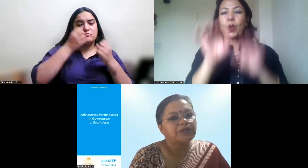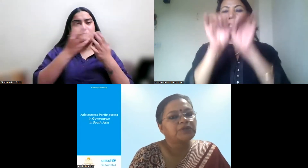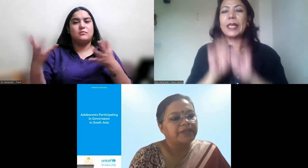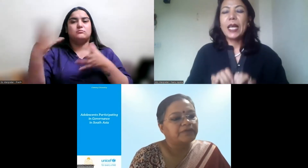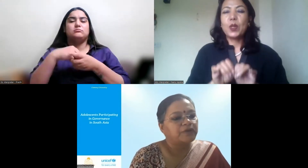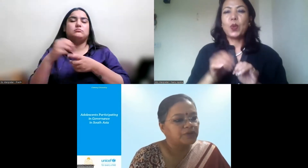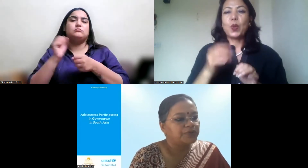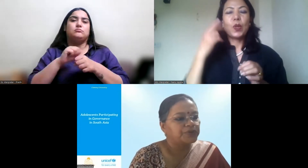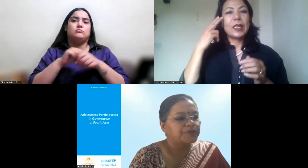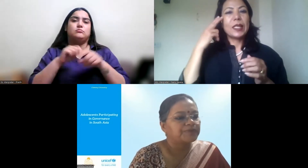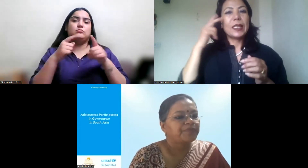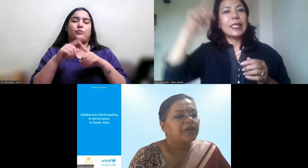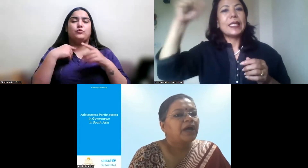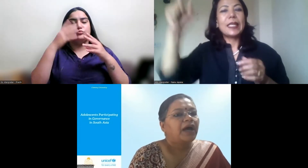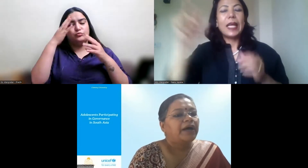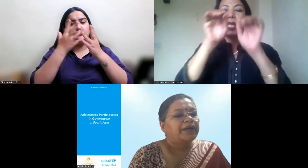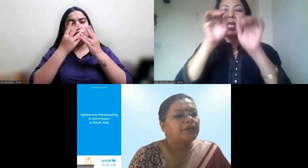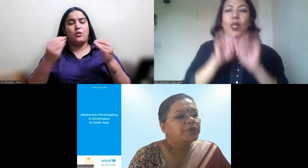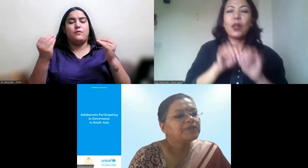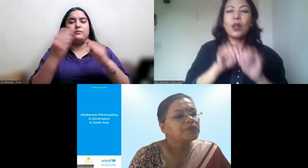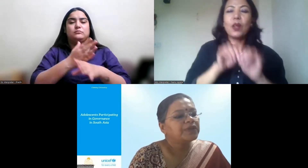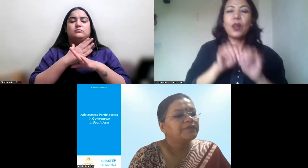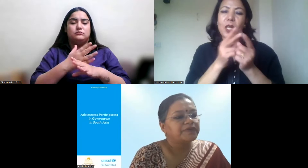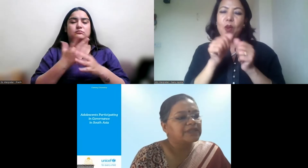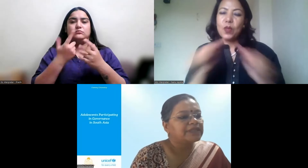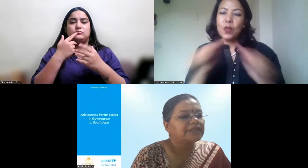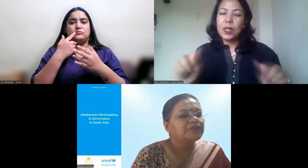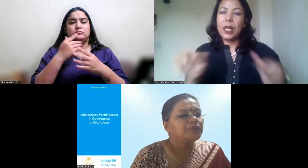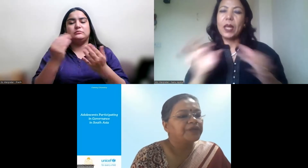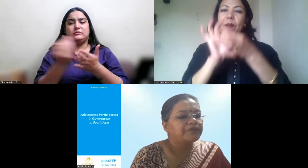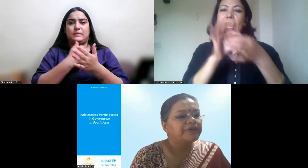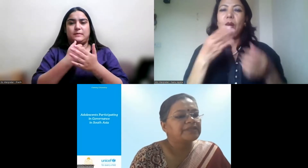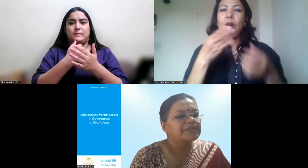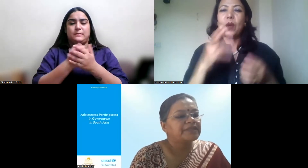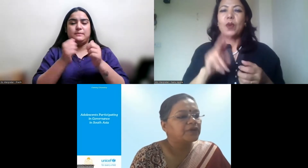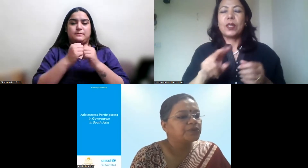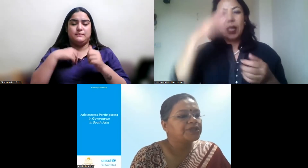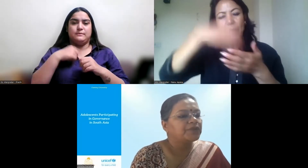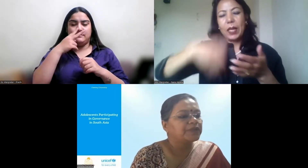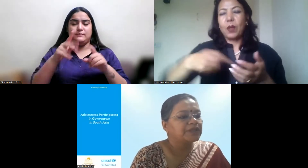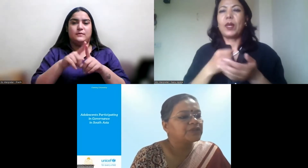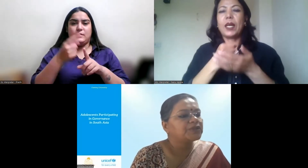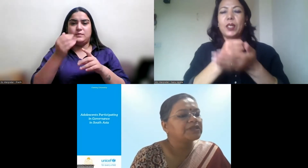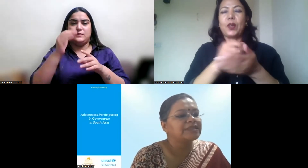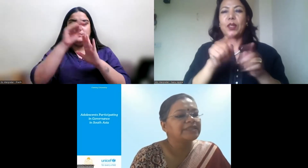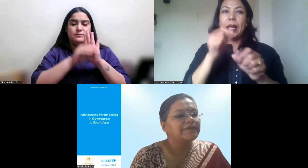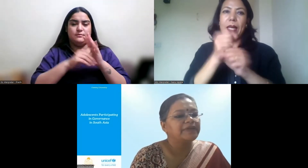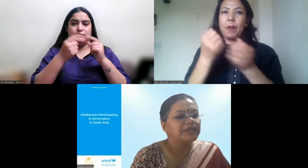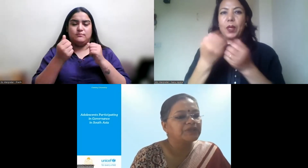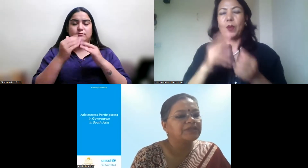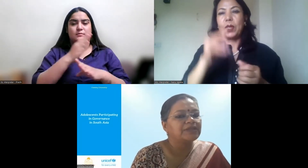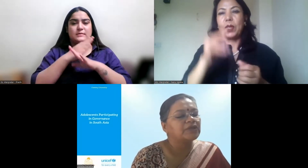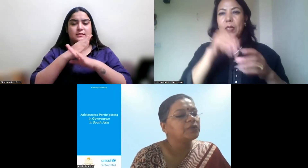to work together for solutions. In doing so, they were facilitated to interface and negotiate with the district and state